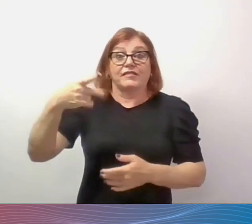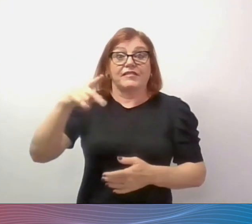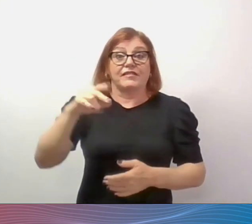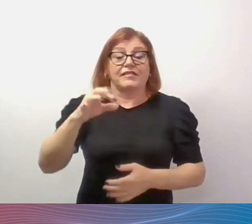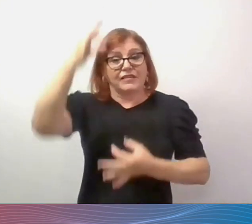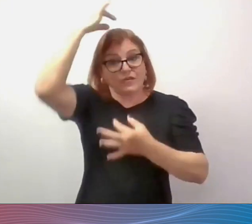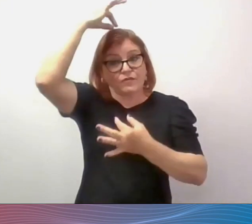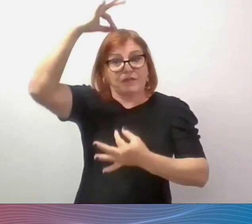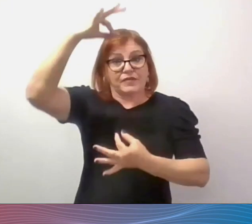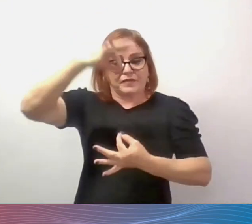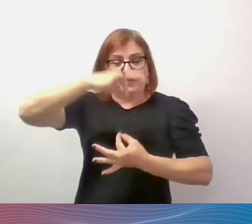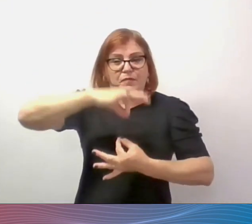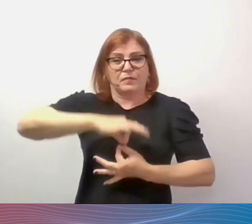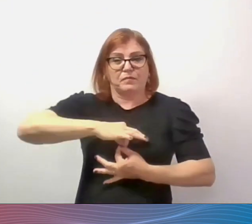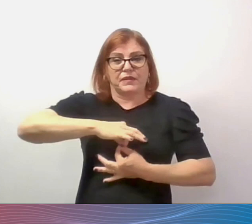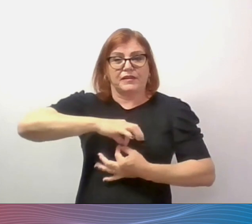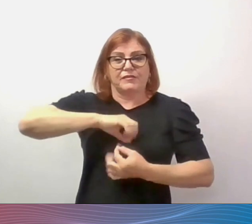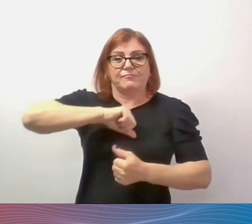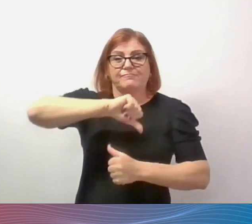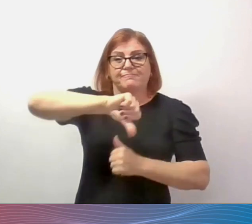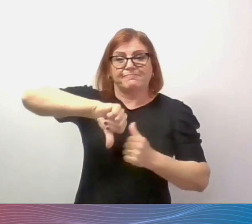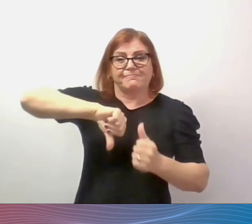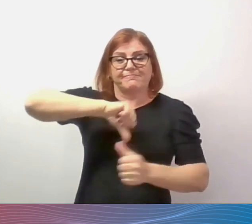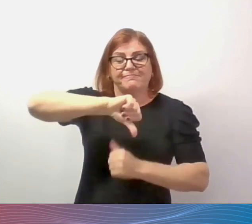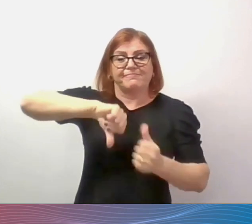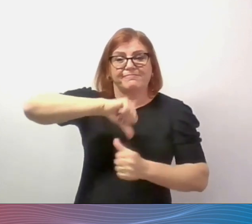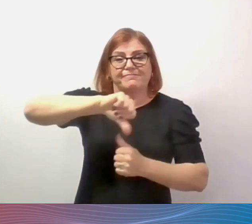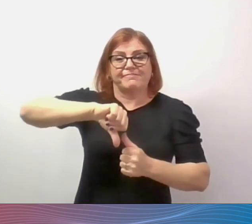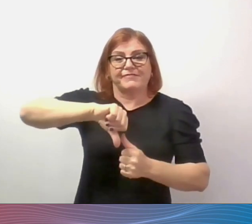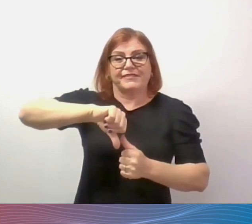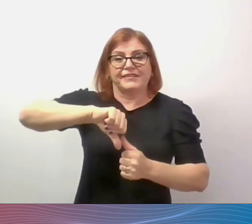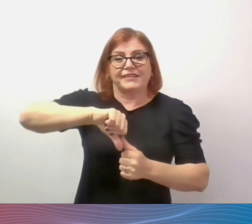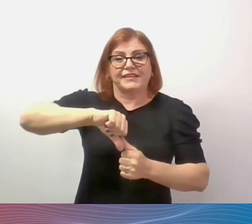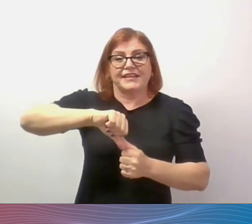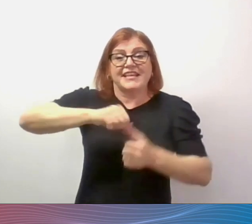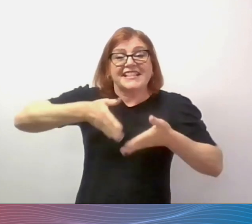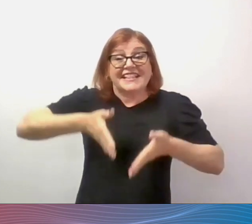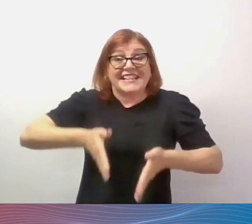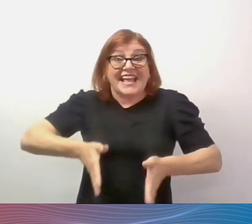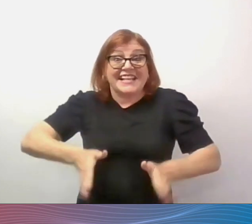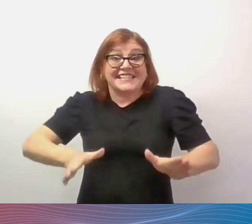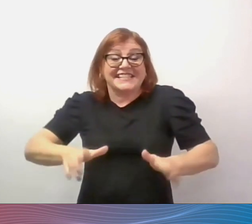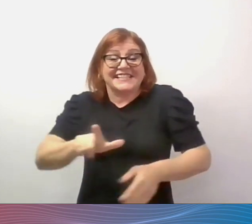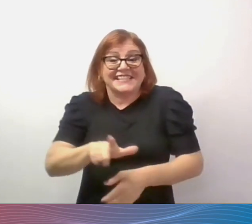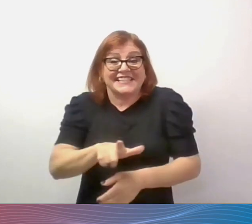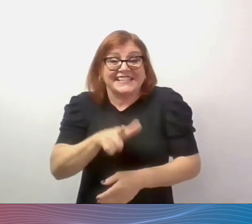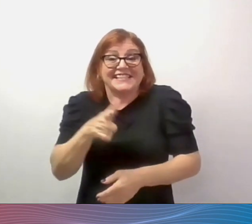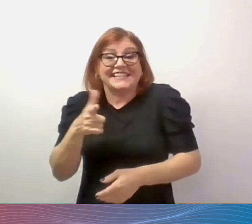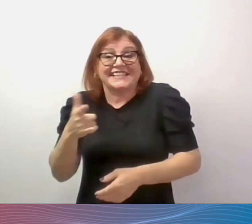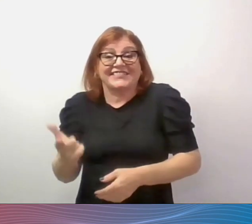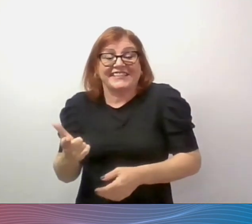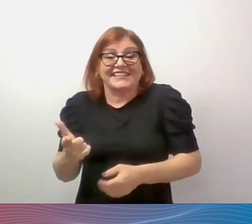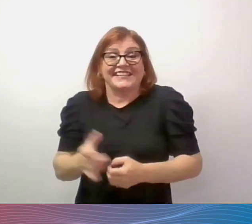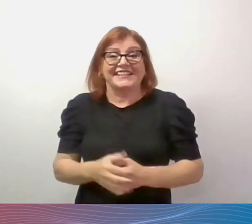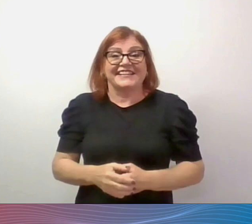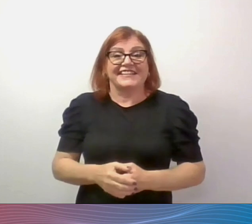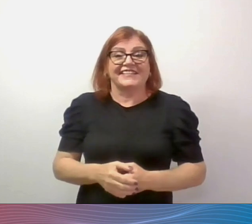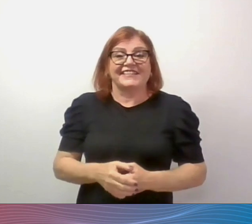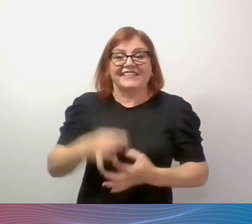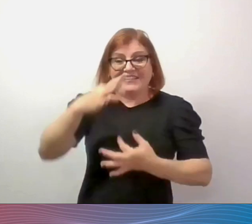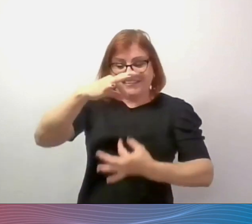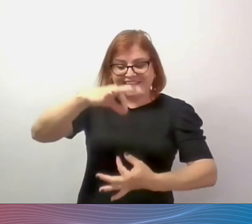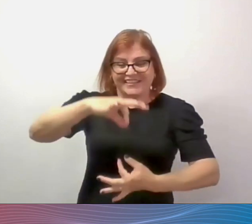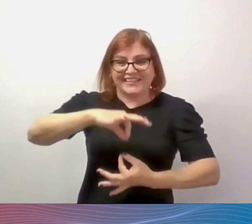Your spirit was regenerated. O seu espírito nasceu de novo. Your spirit was born anew. O seu espírito